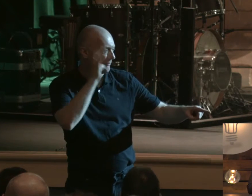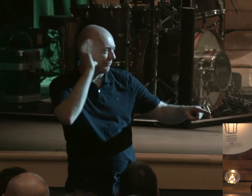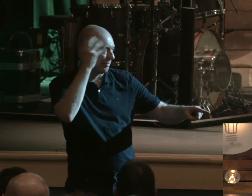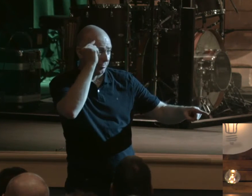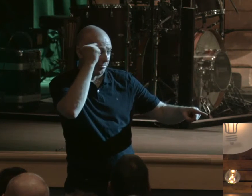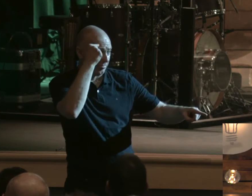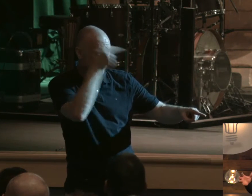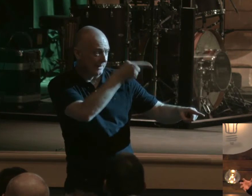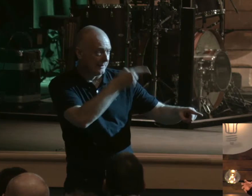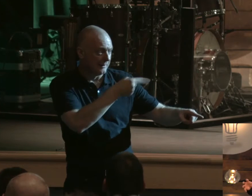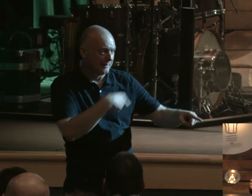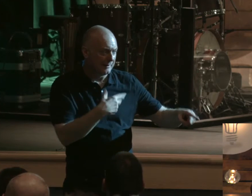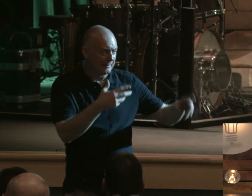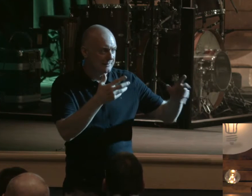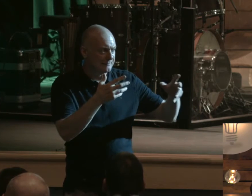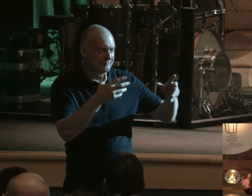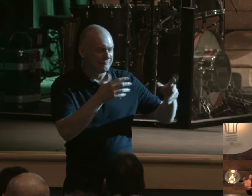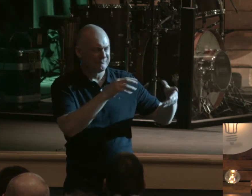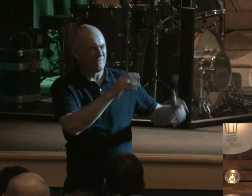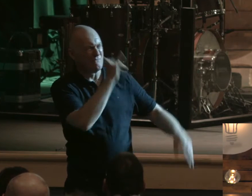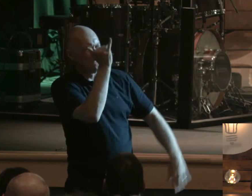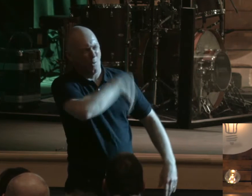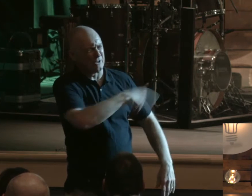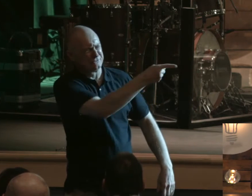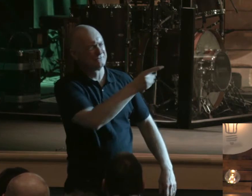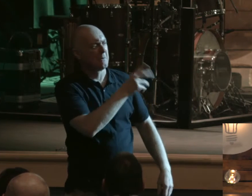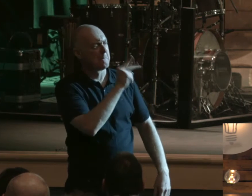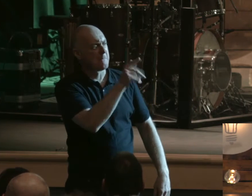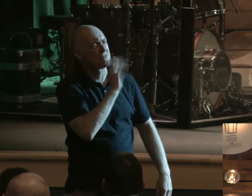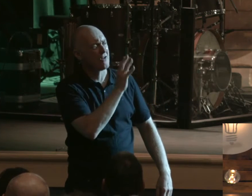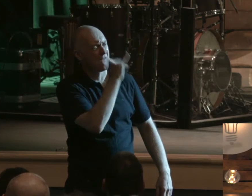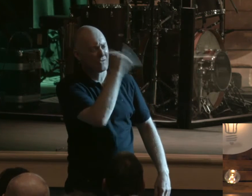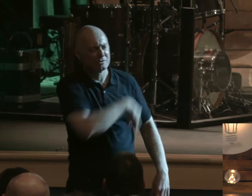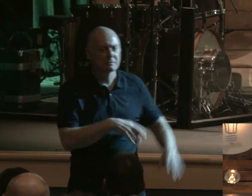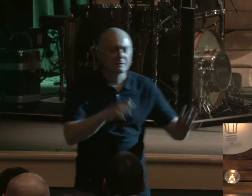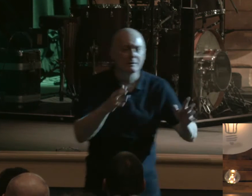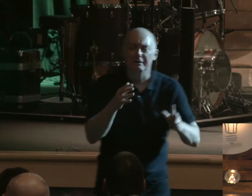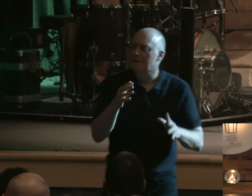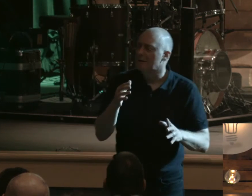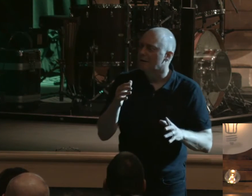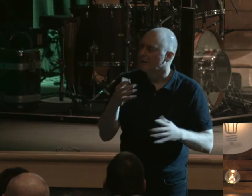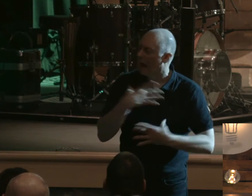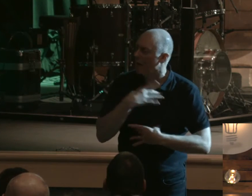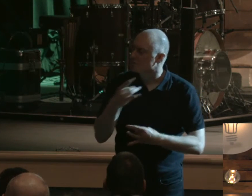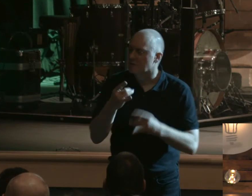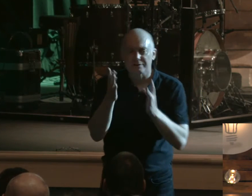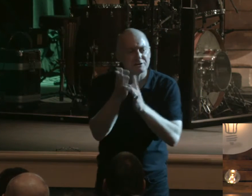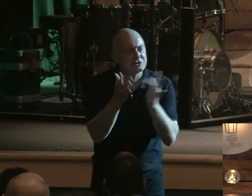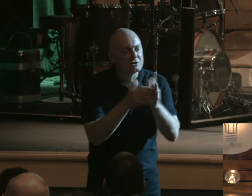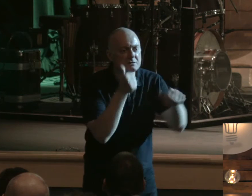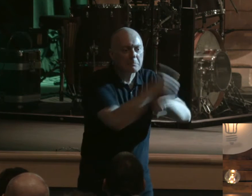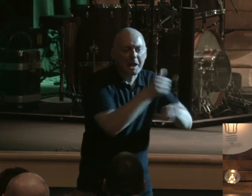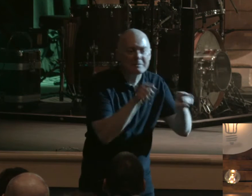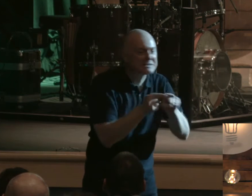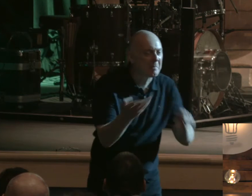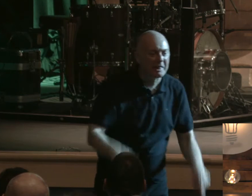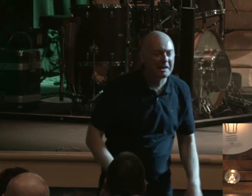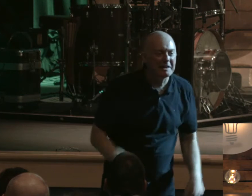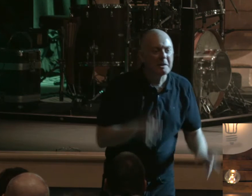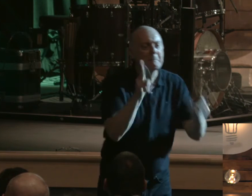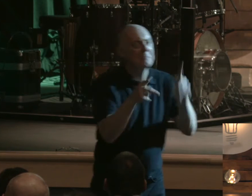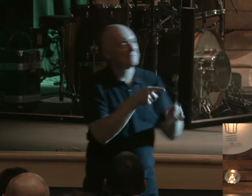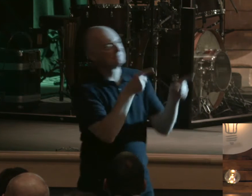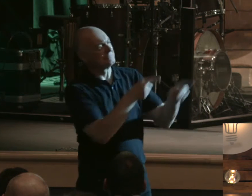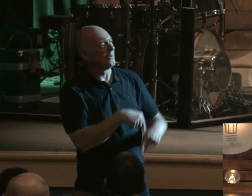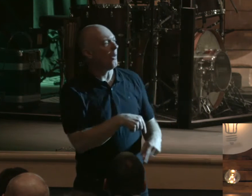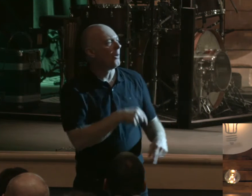senses. He was a madman speaking foolishness. Isn't it interesting that Jesus was accused of the very same thing? He was mad.